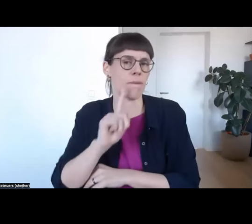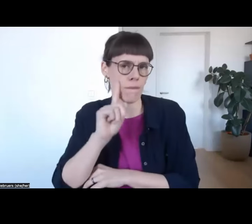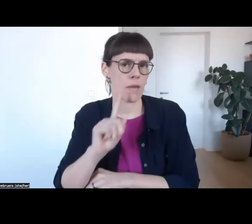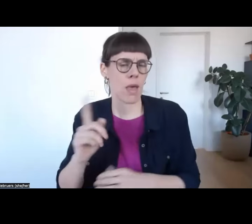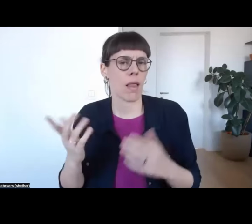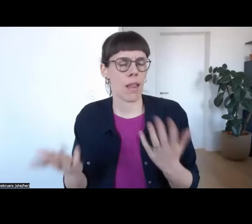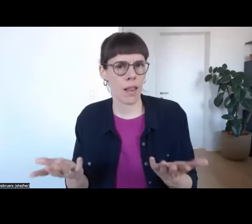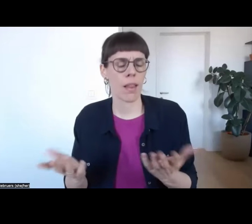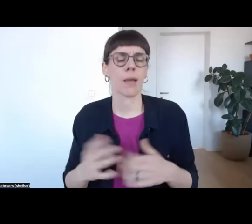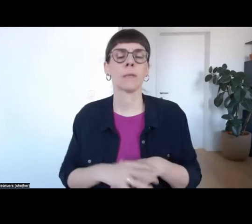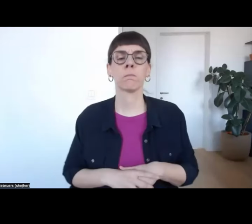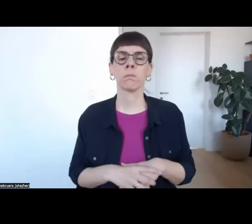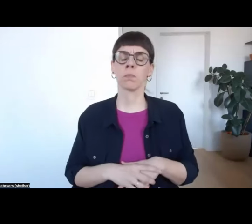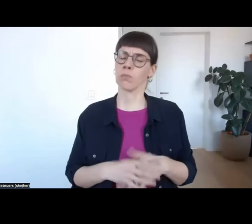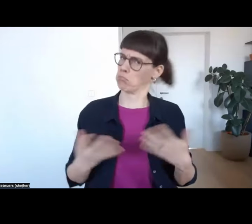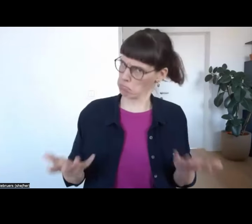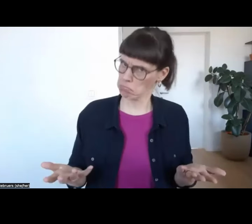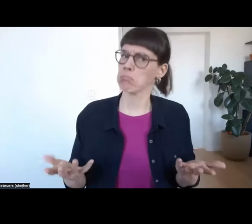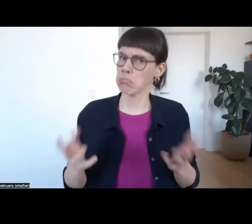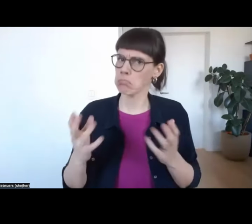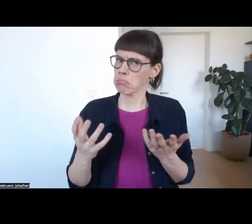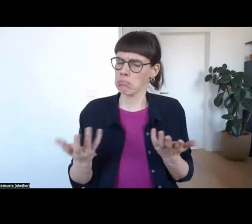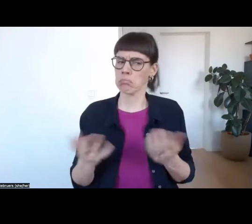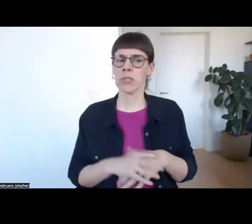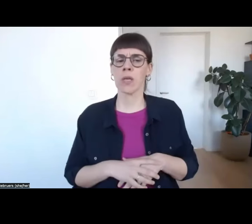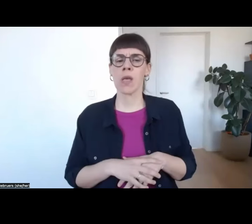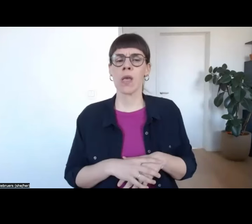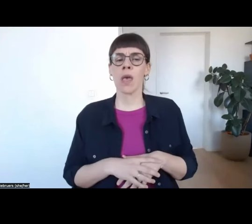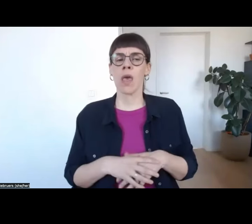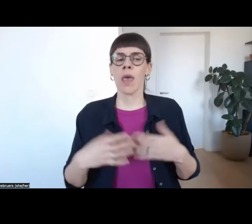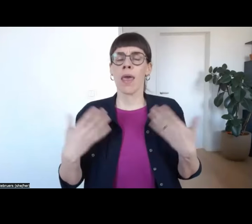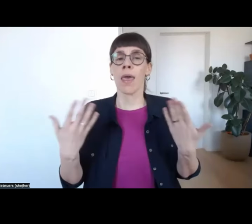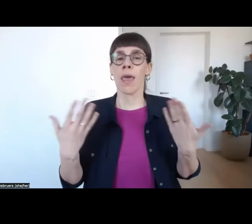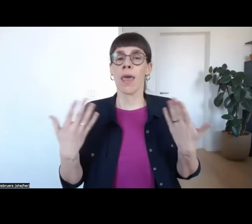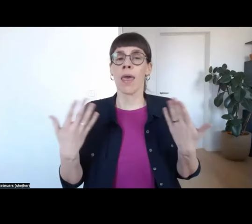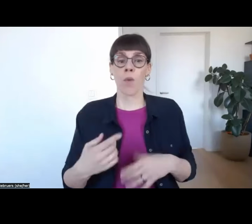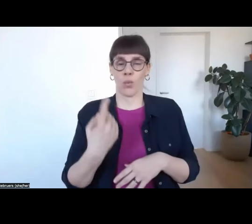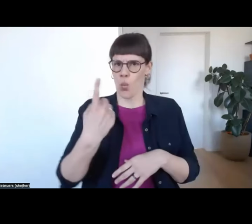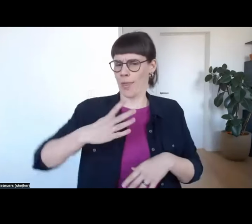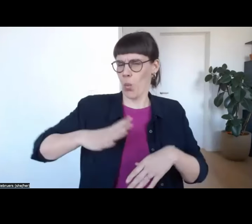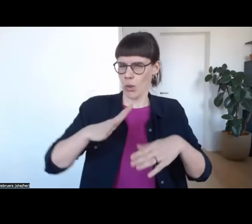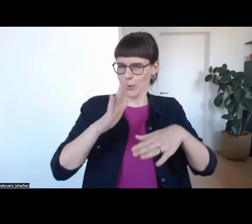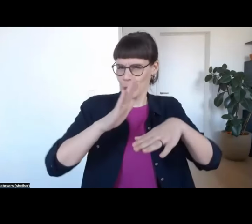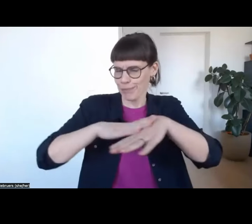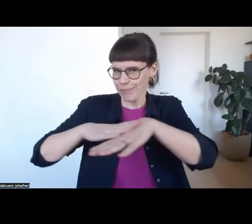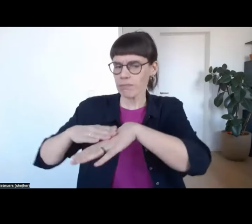language interpreters were around 60% female, so still a higher number of women in that profession.